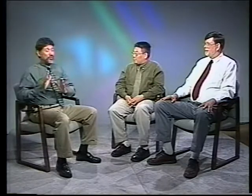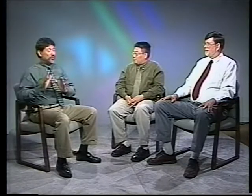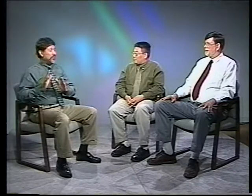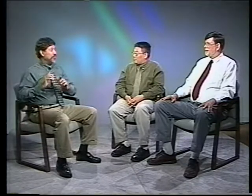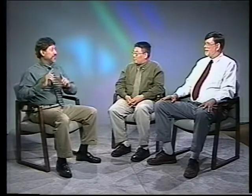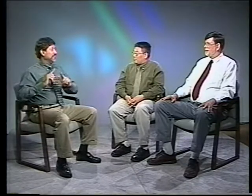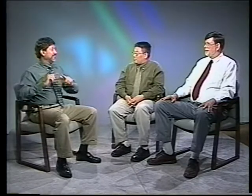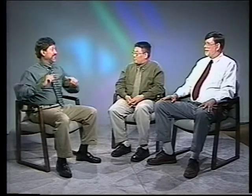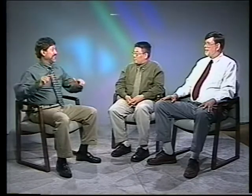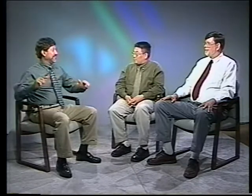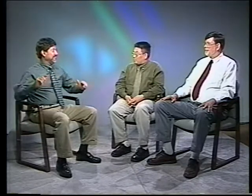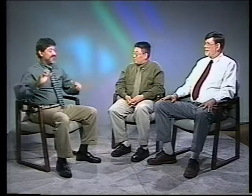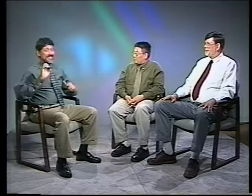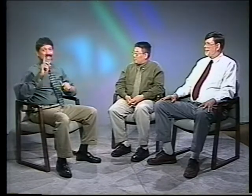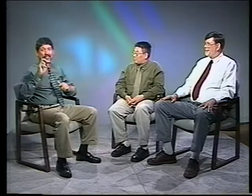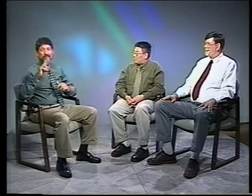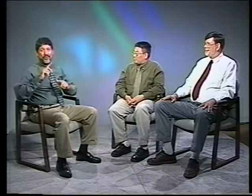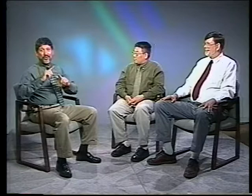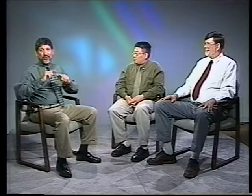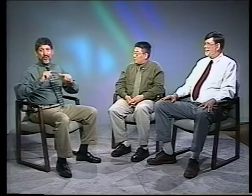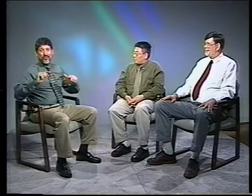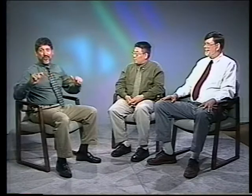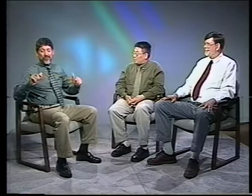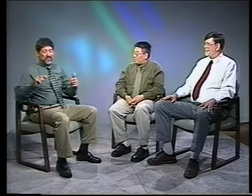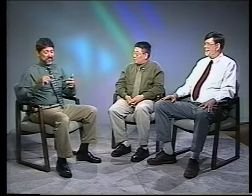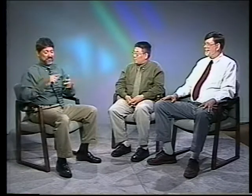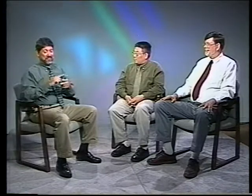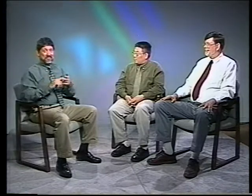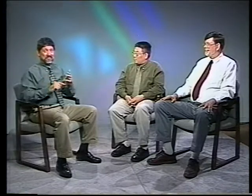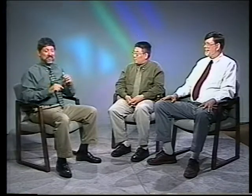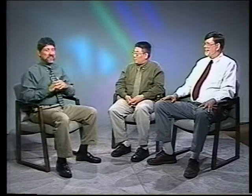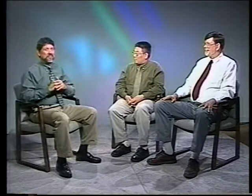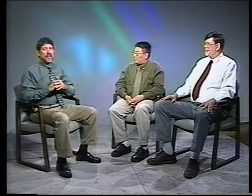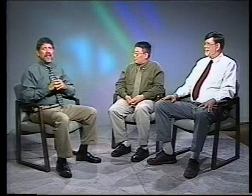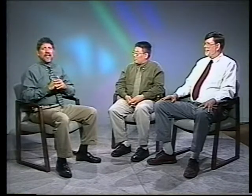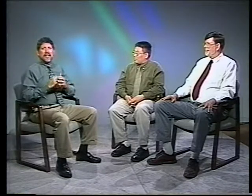And I work as a counselor and a teacher and wear a variety of hats.